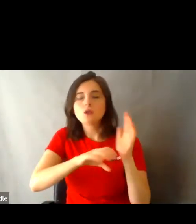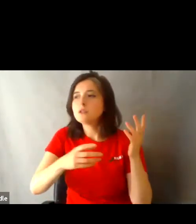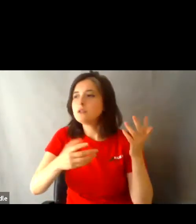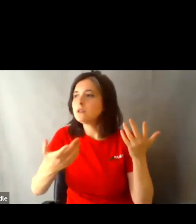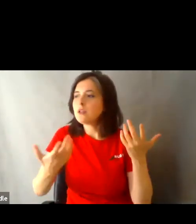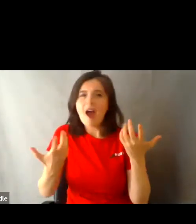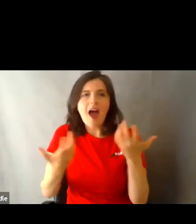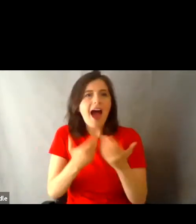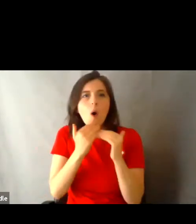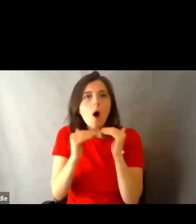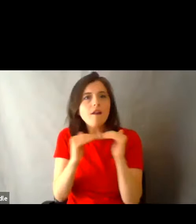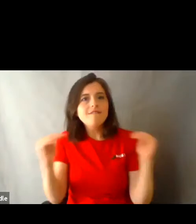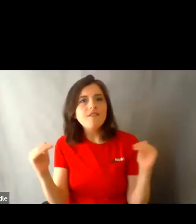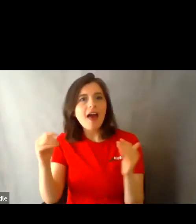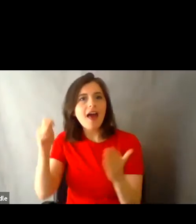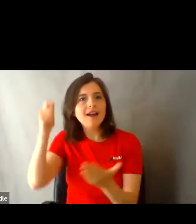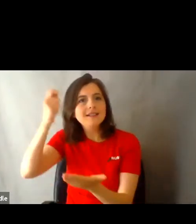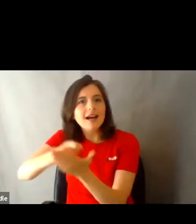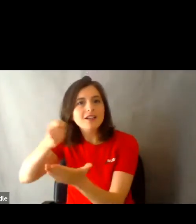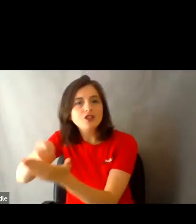how unfair sanctions were,